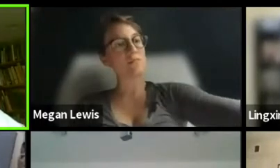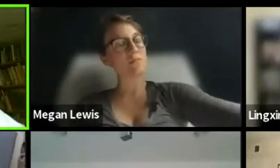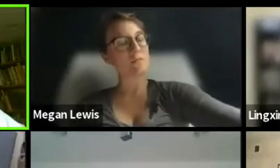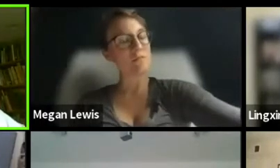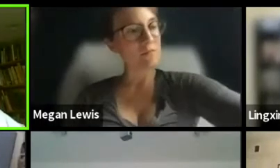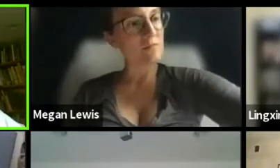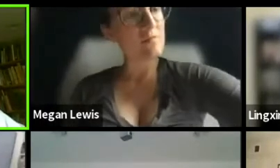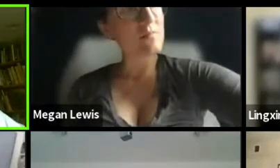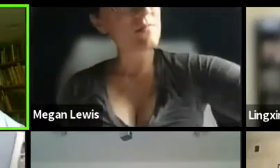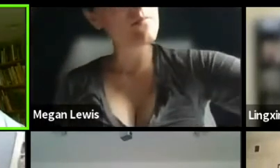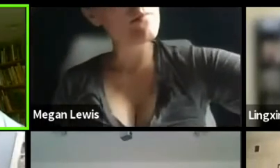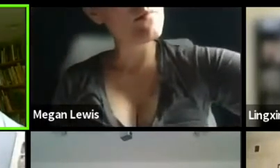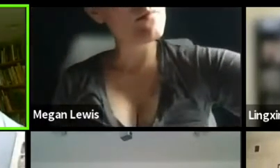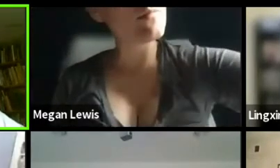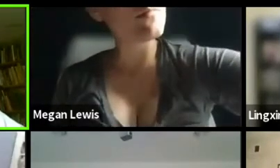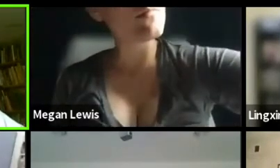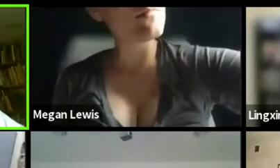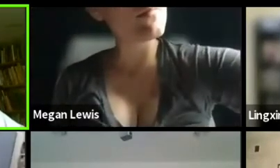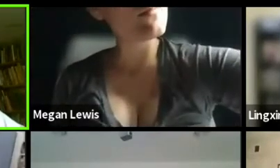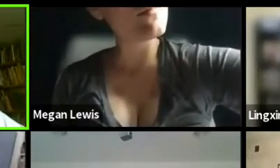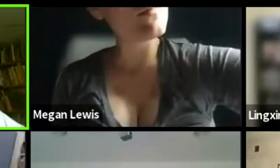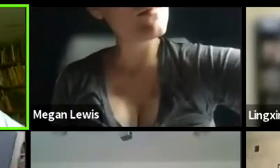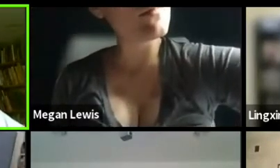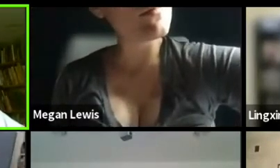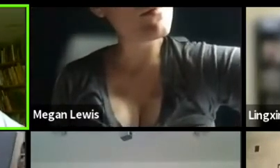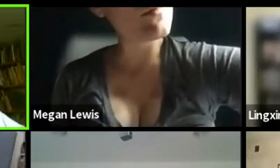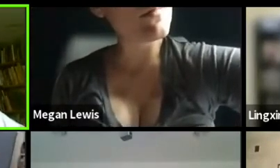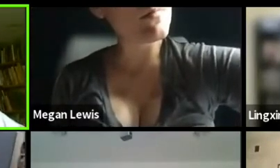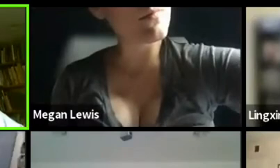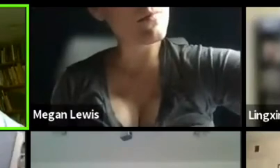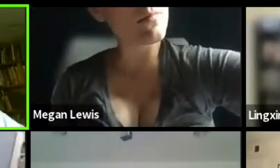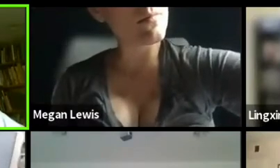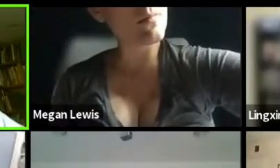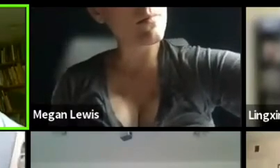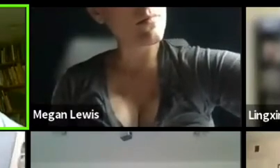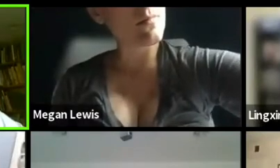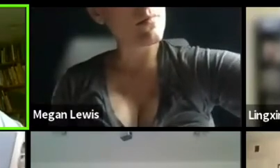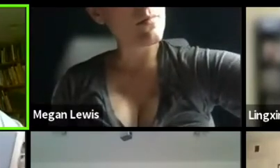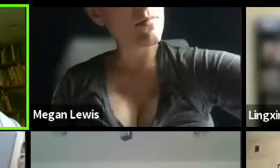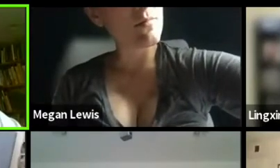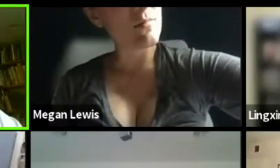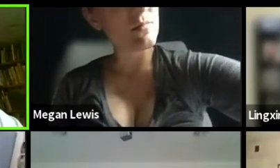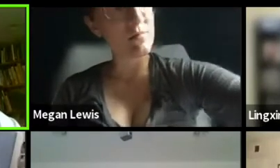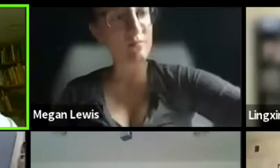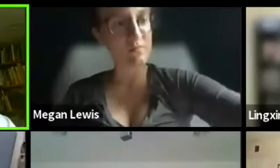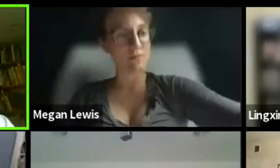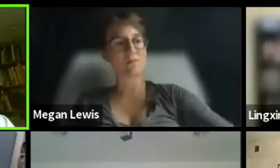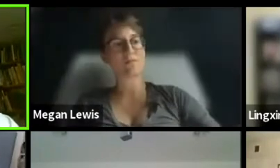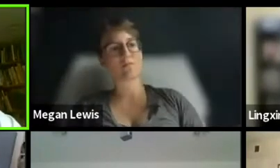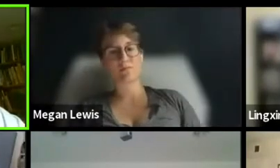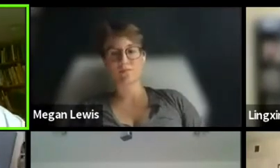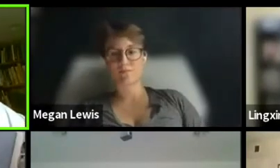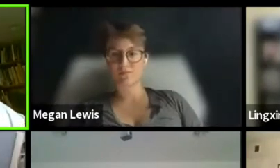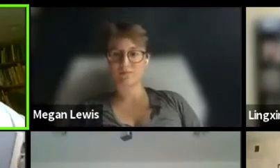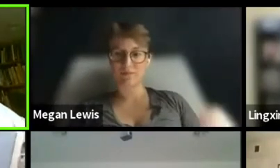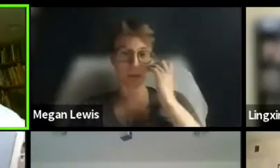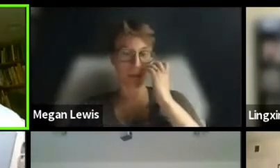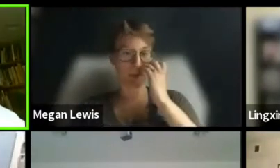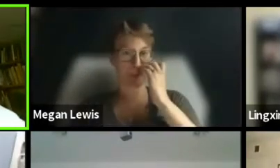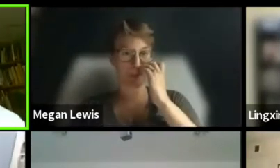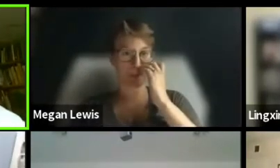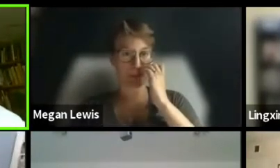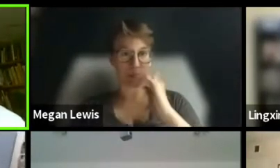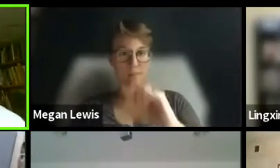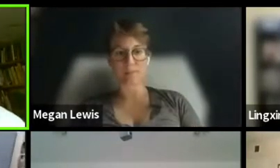because it's strange how many diverse things, the issues there are to deal with diversity. But I